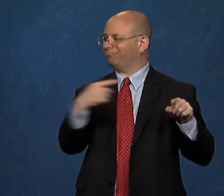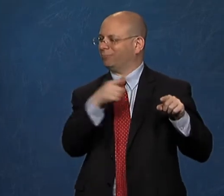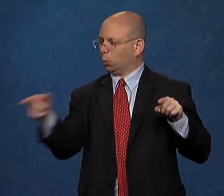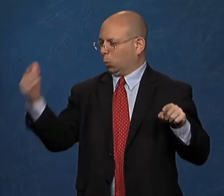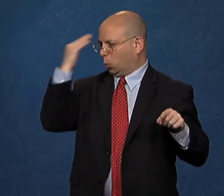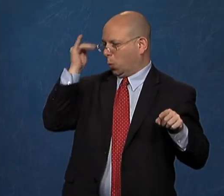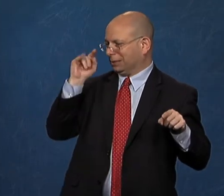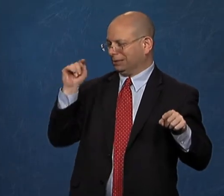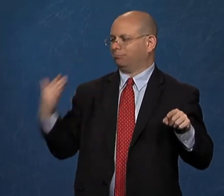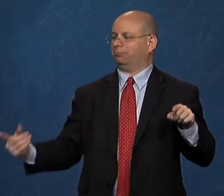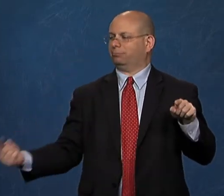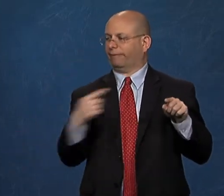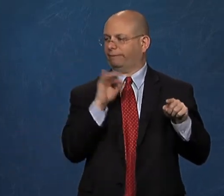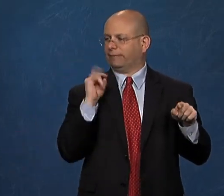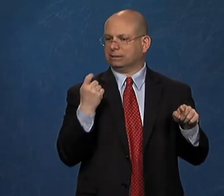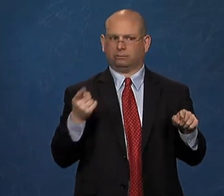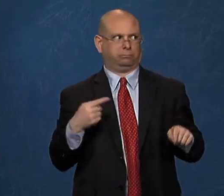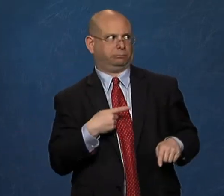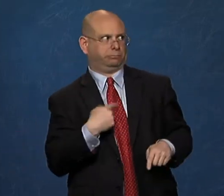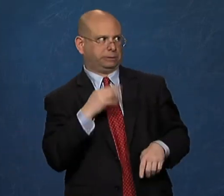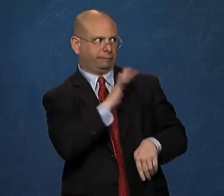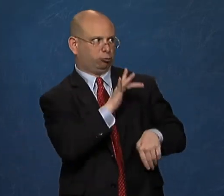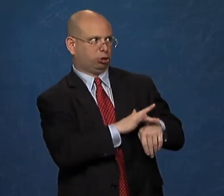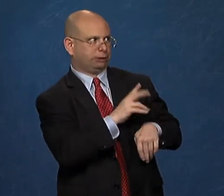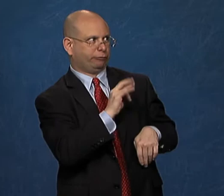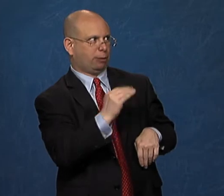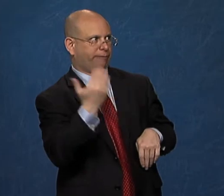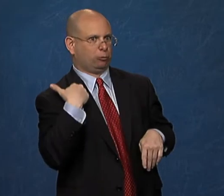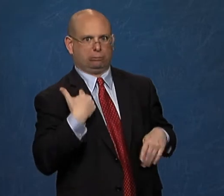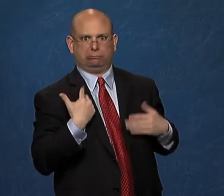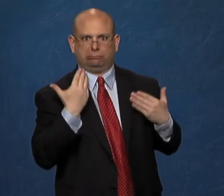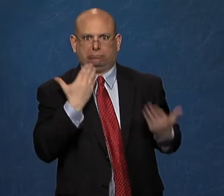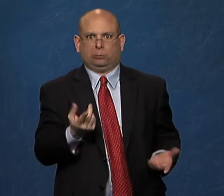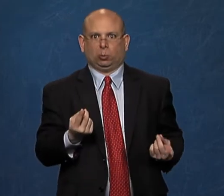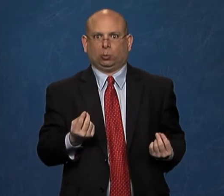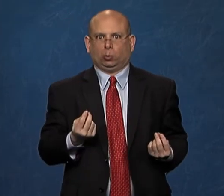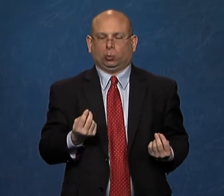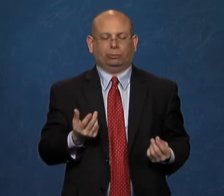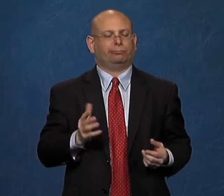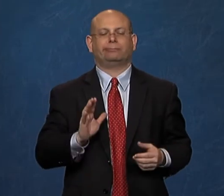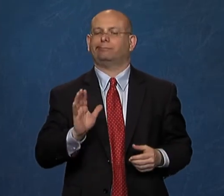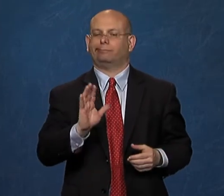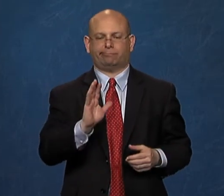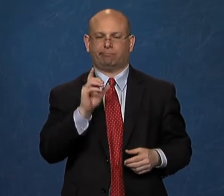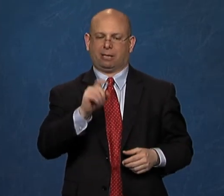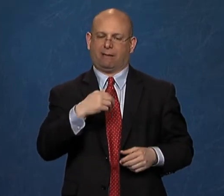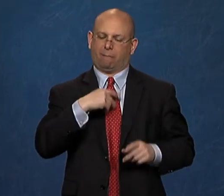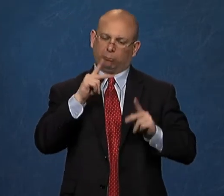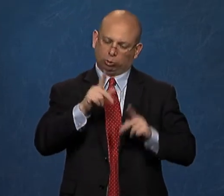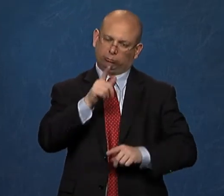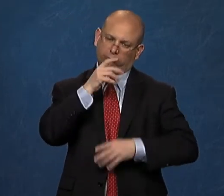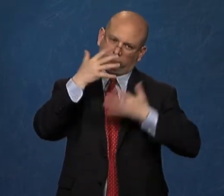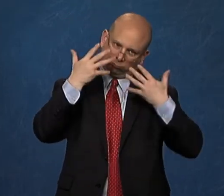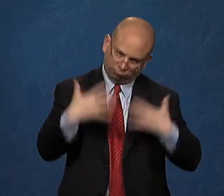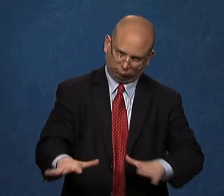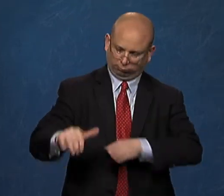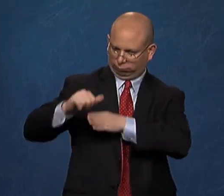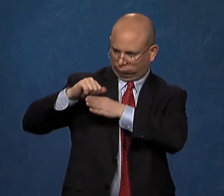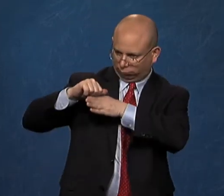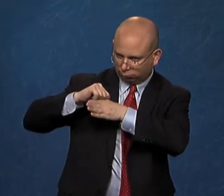an assumption that this person would equally be adequate to repairing or setting up VRI before. But if they've never seen this kind of equipment, they may need a